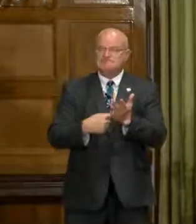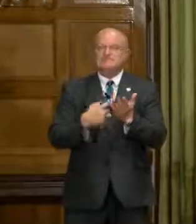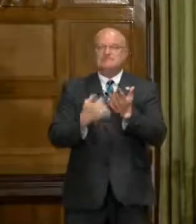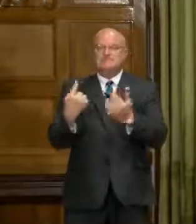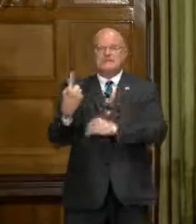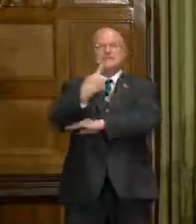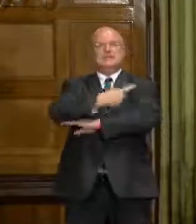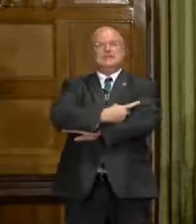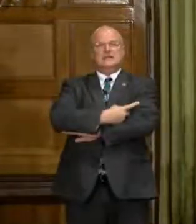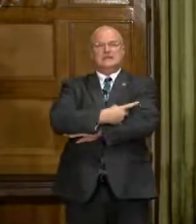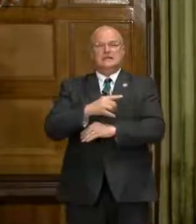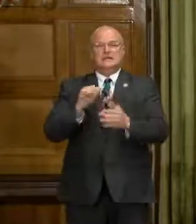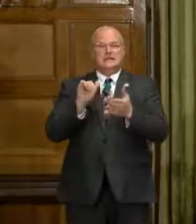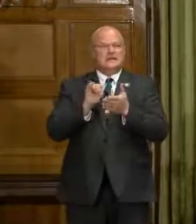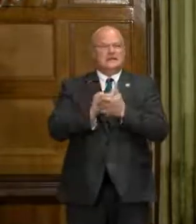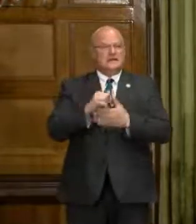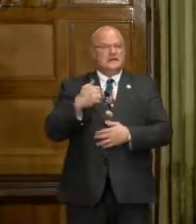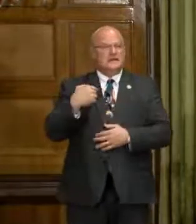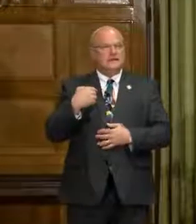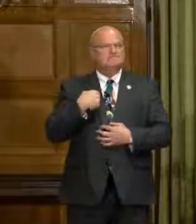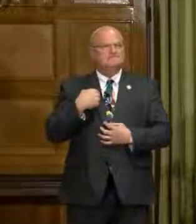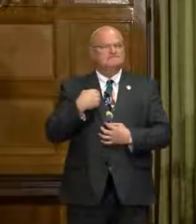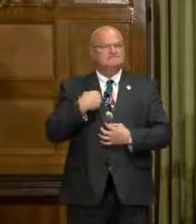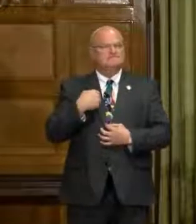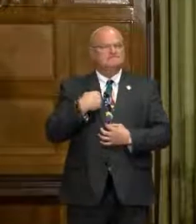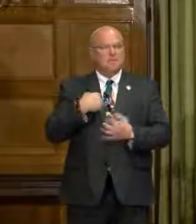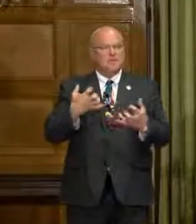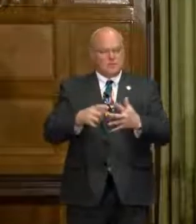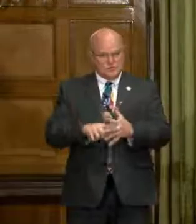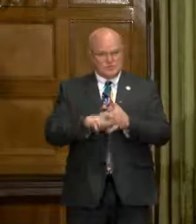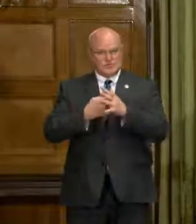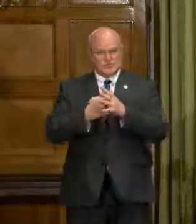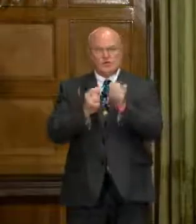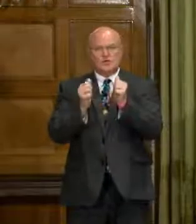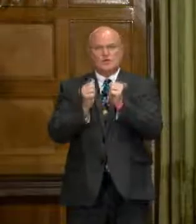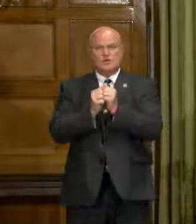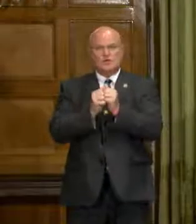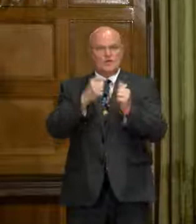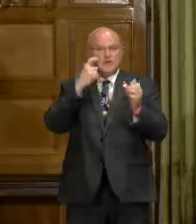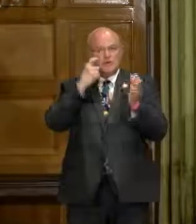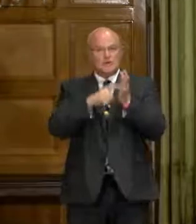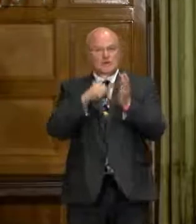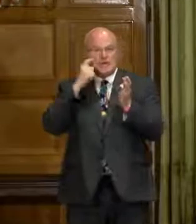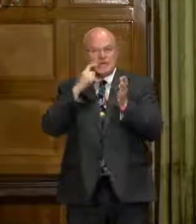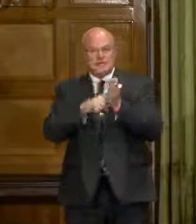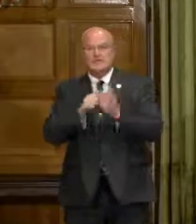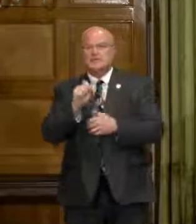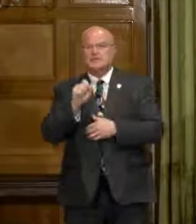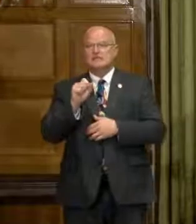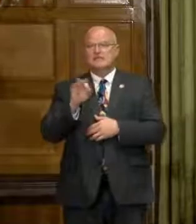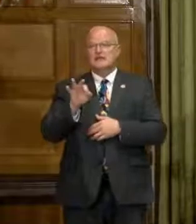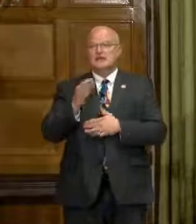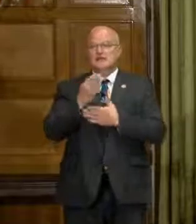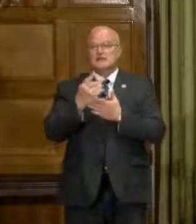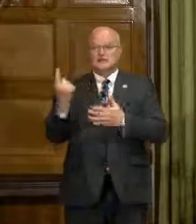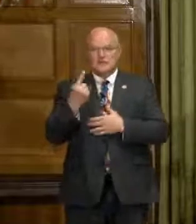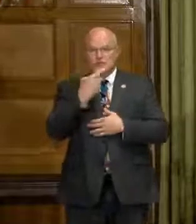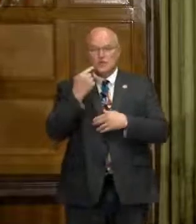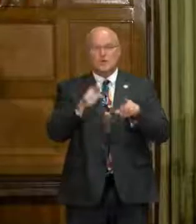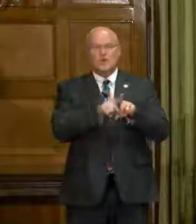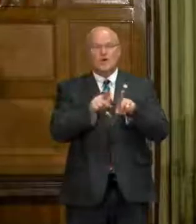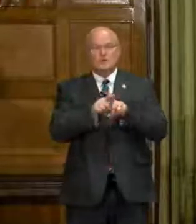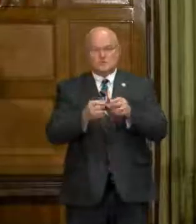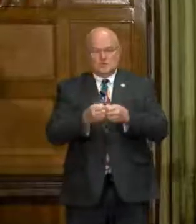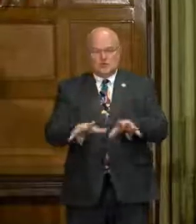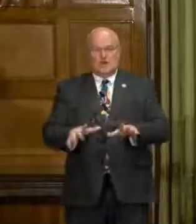today, but I want to start with a recognition of someone who lost